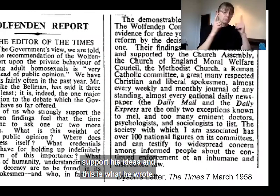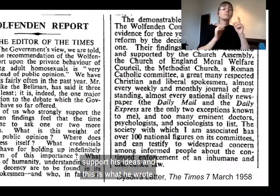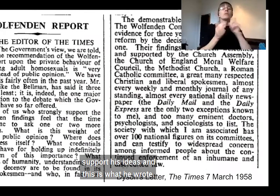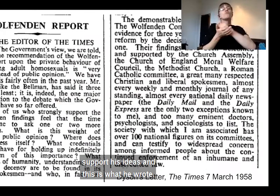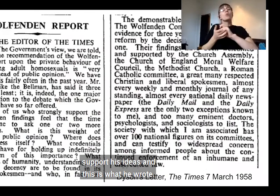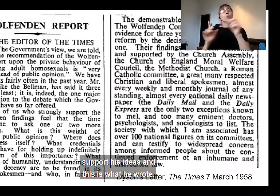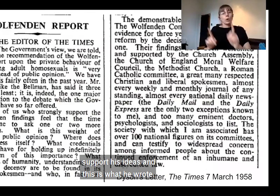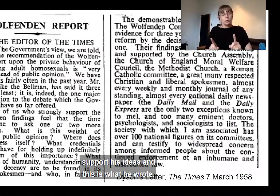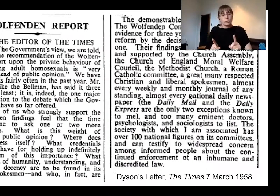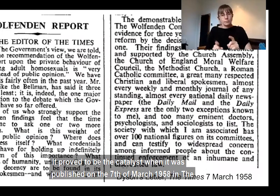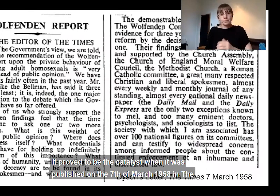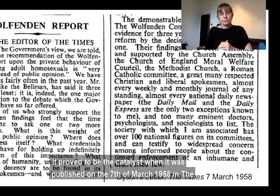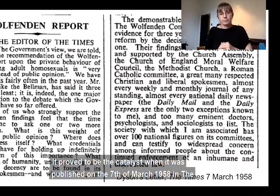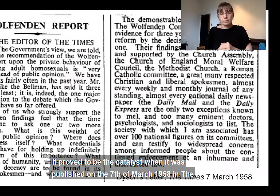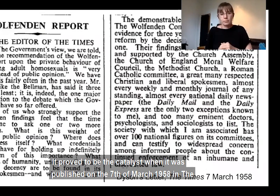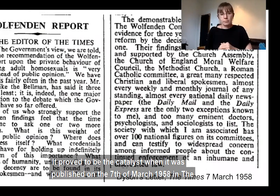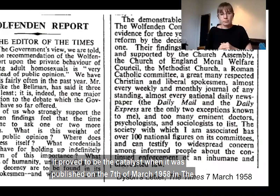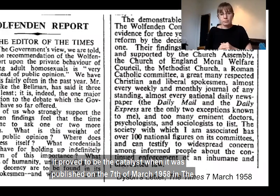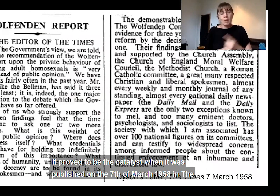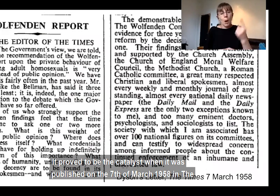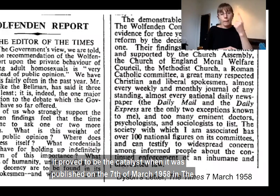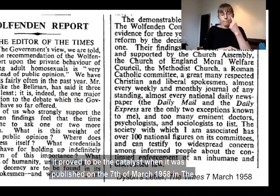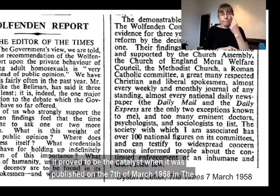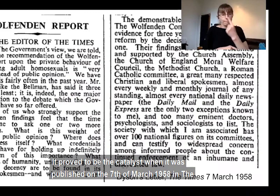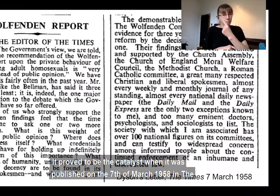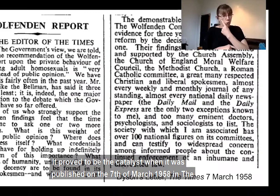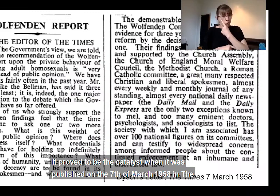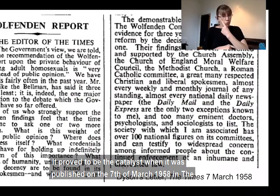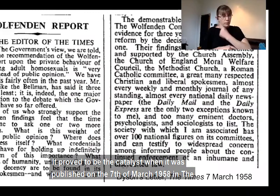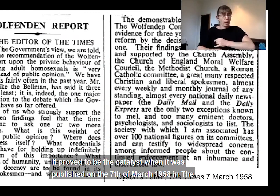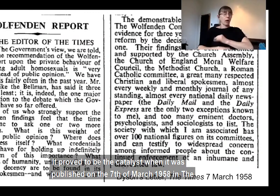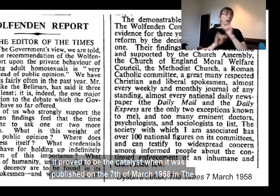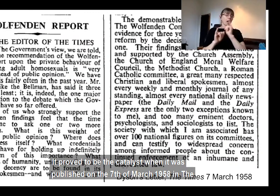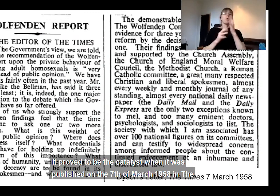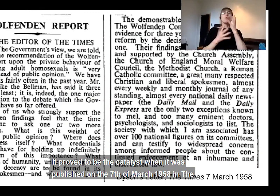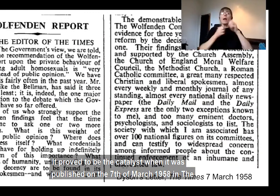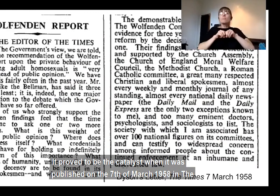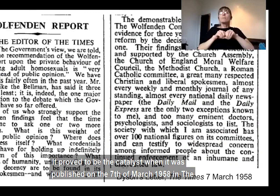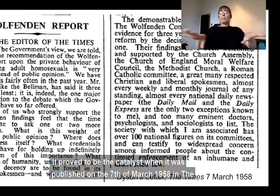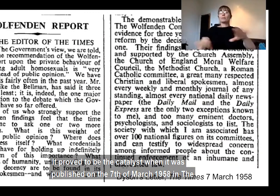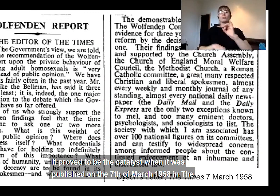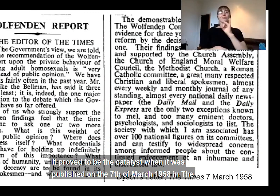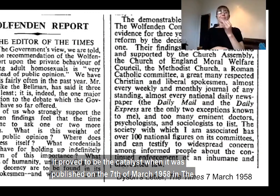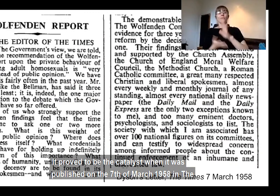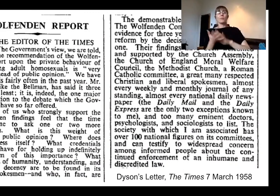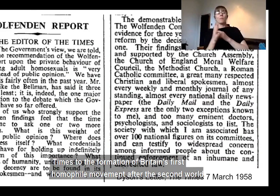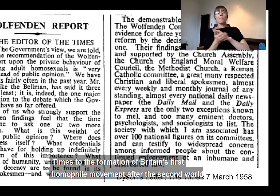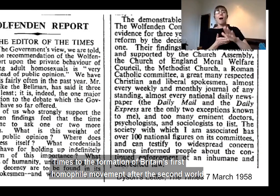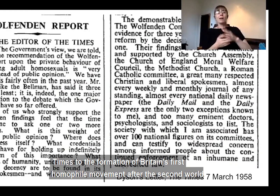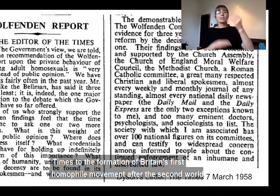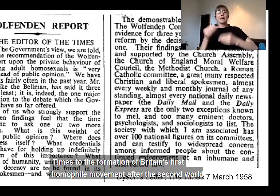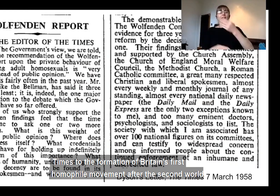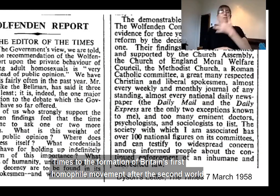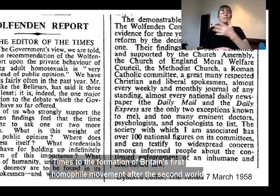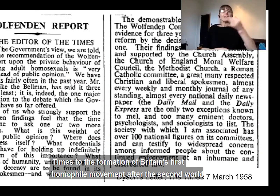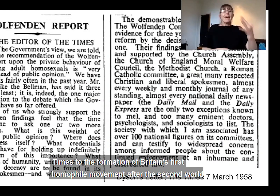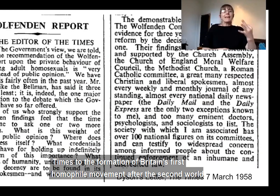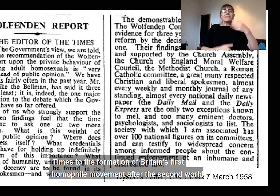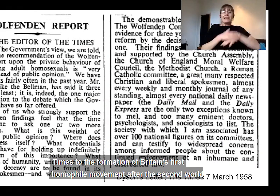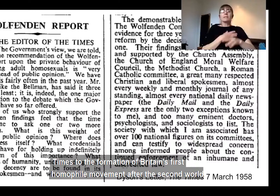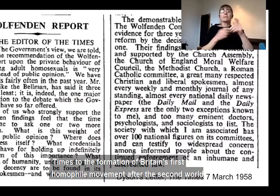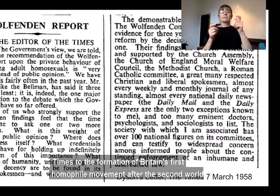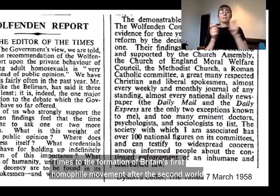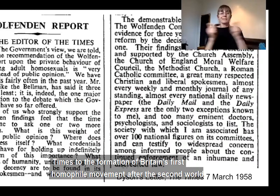wrote. It proved to be the catalyst when it was published on the 7th of March 1958 in the Times to